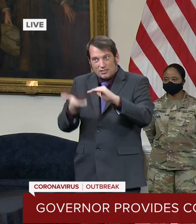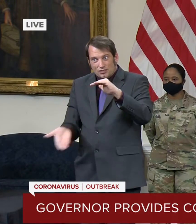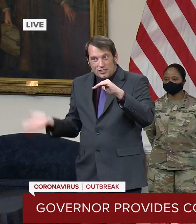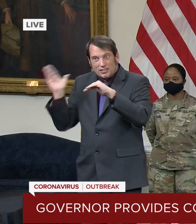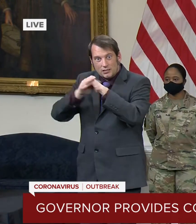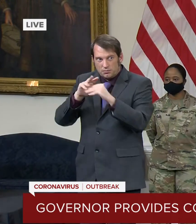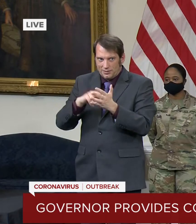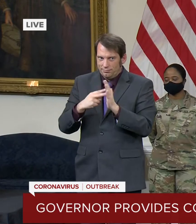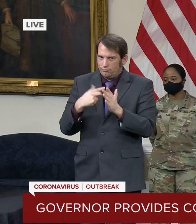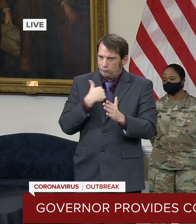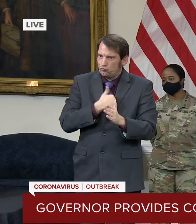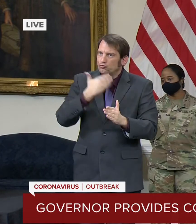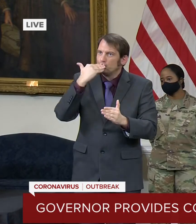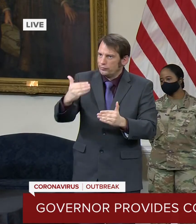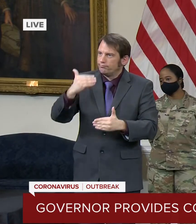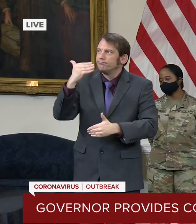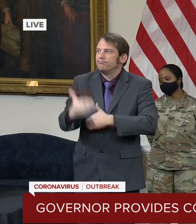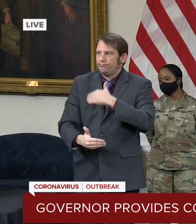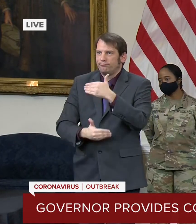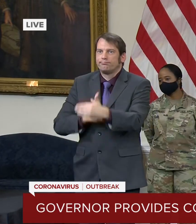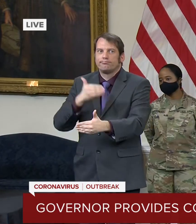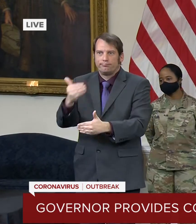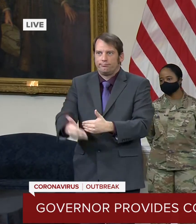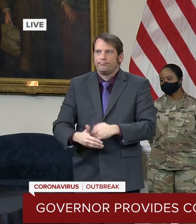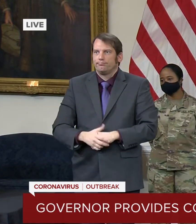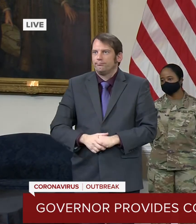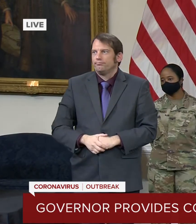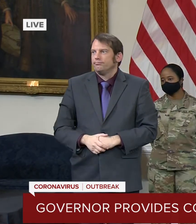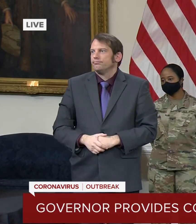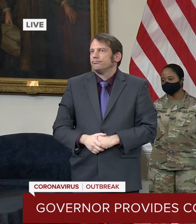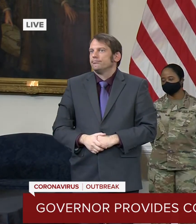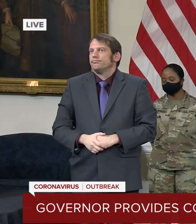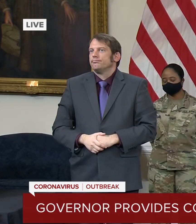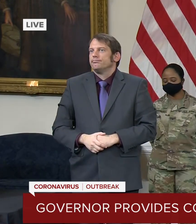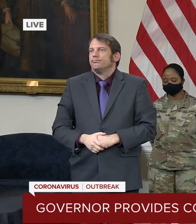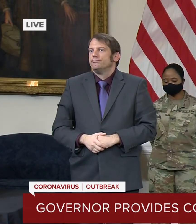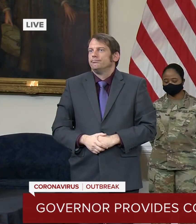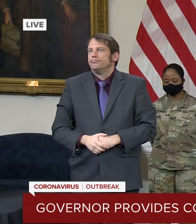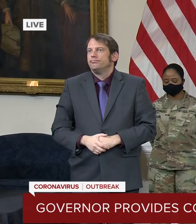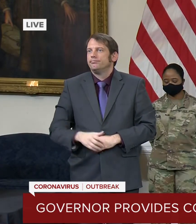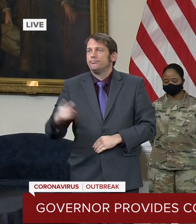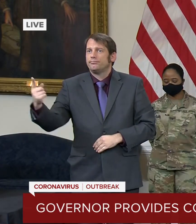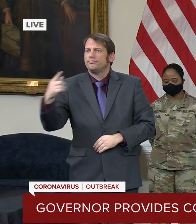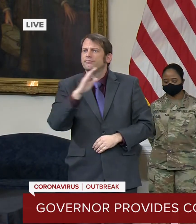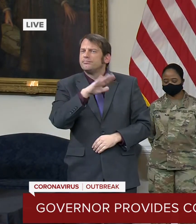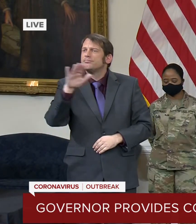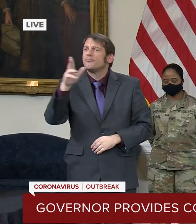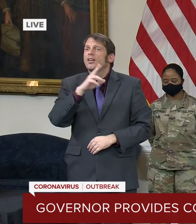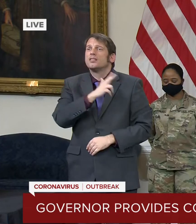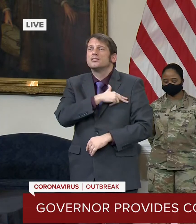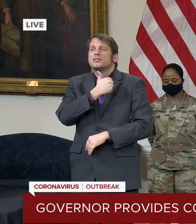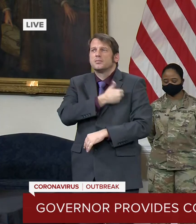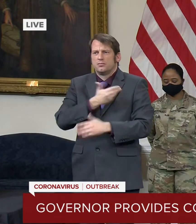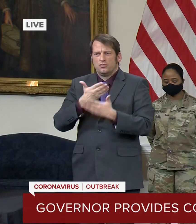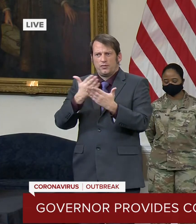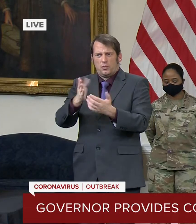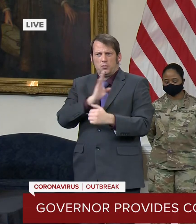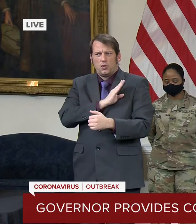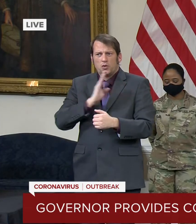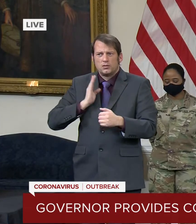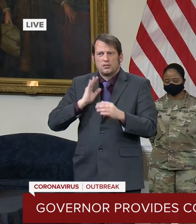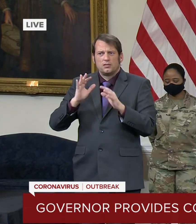some hospitals have said that they're offering vaccinations to board members and their families, people who are not providing